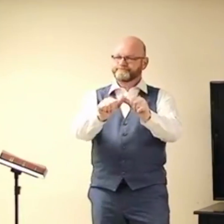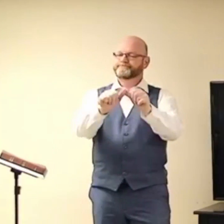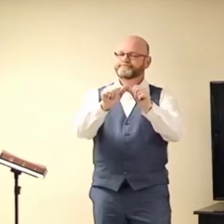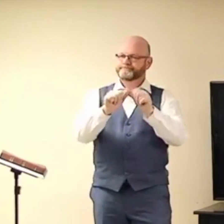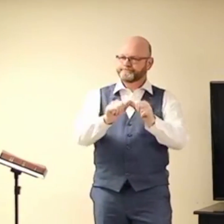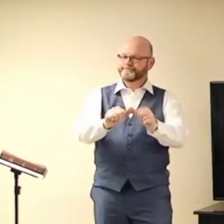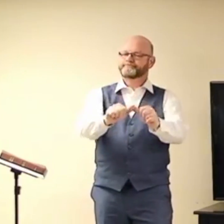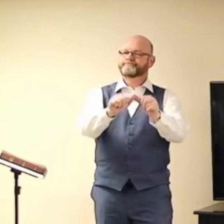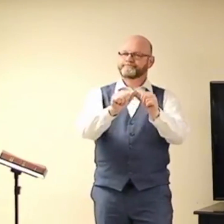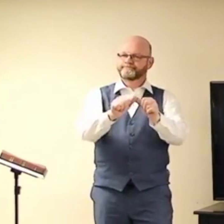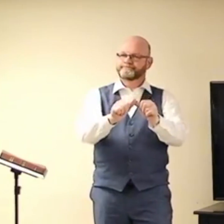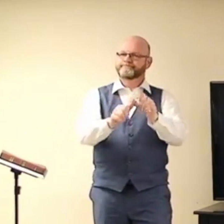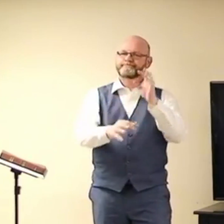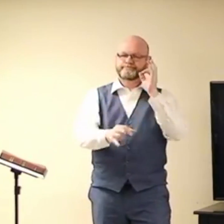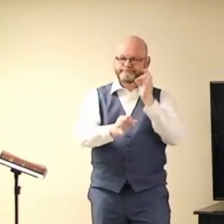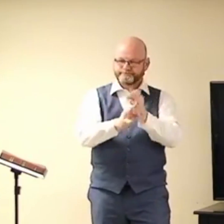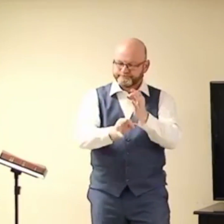So Jesus